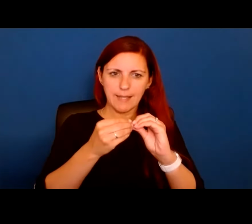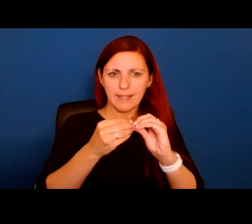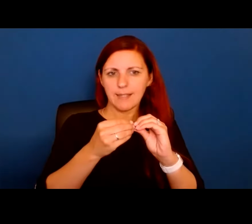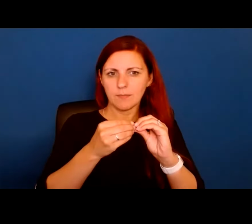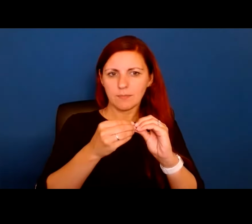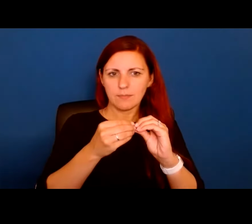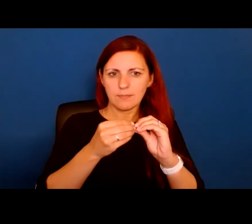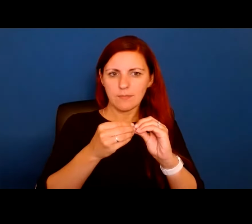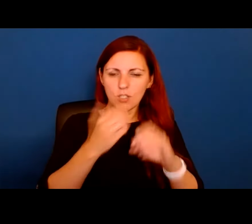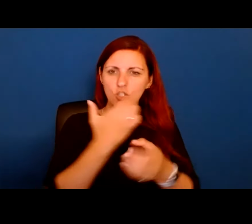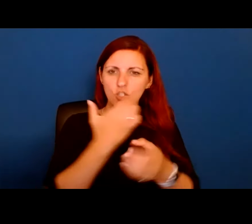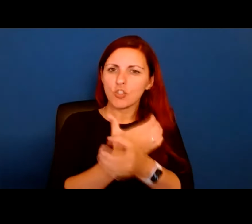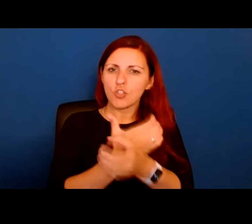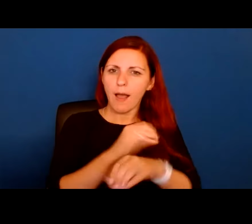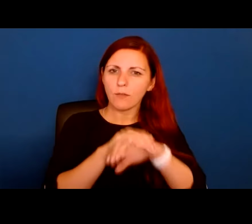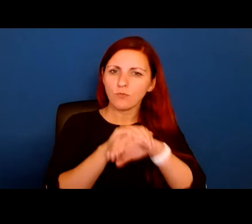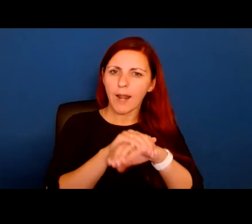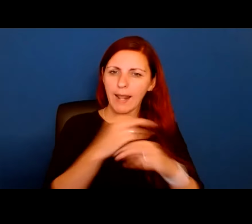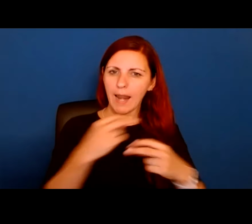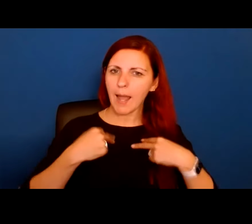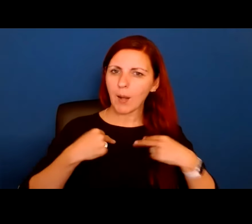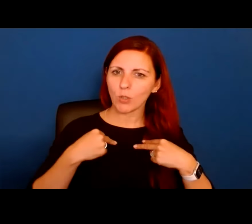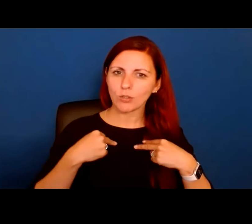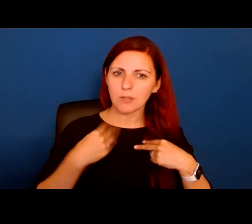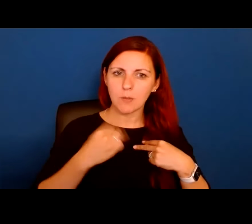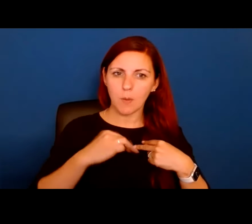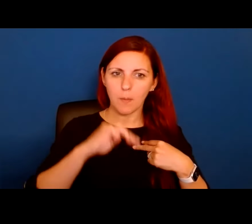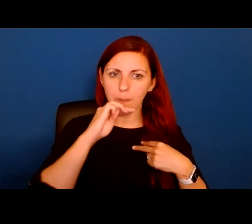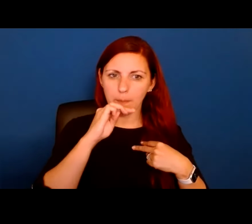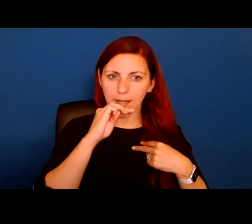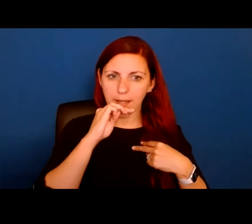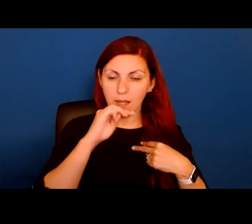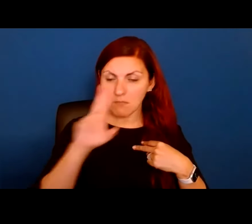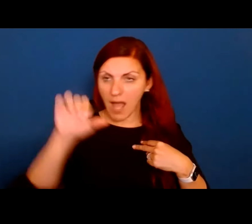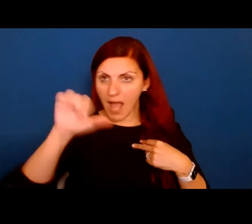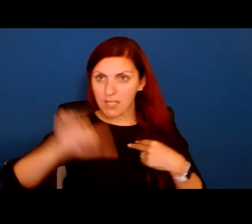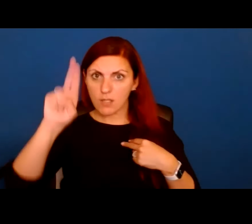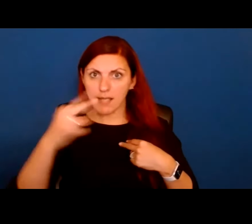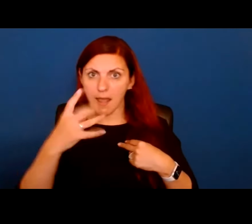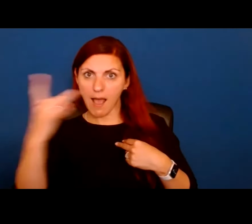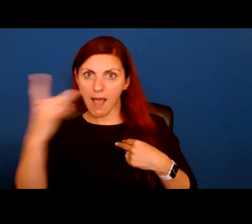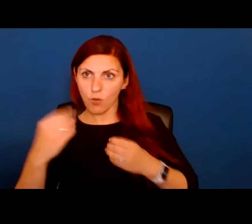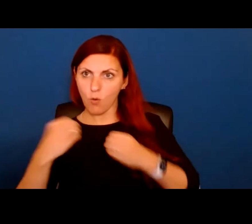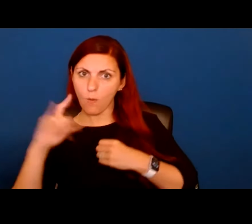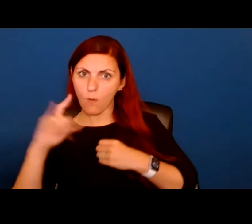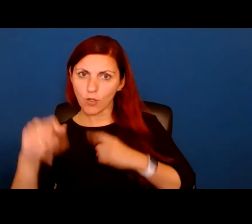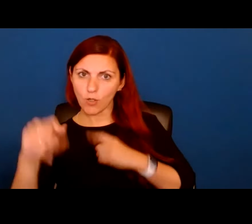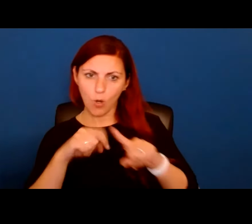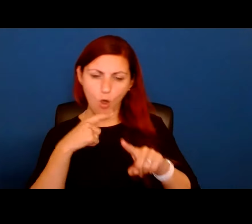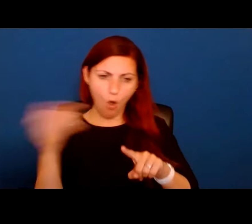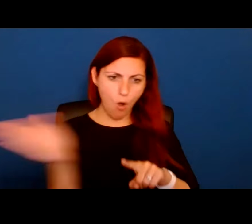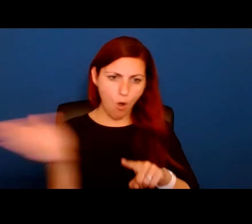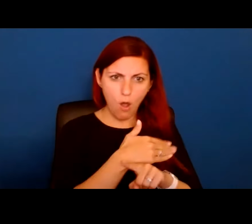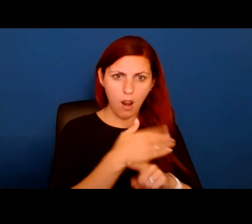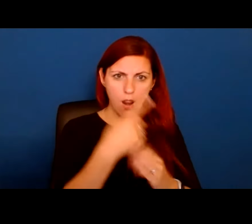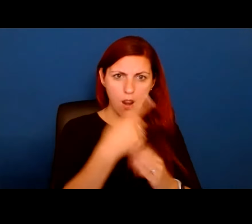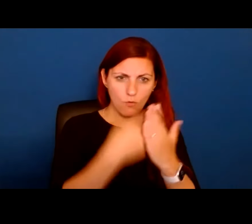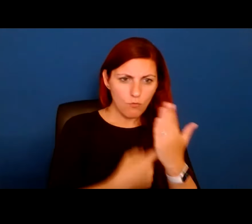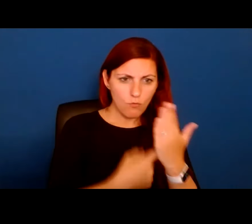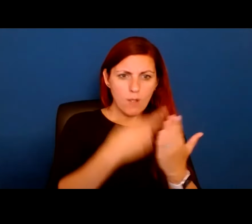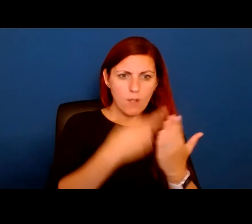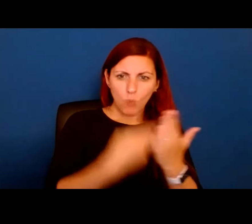friendly language for anybody under 12. Adults can ask for a separate version, but all standard recommendations and conditions and guidelines are created